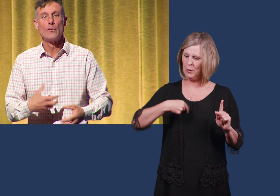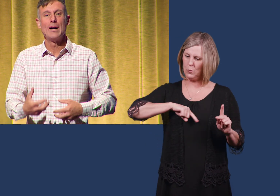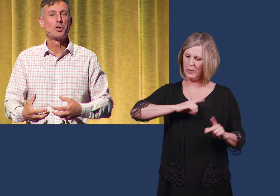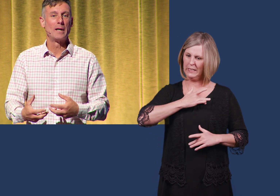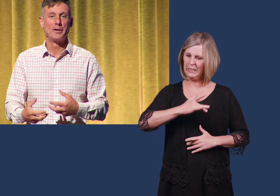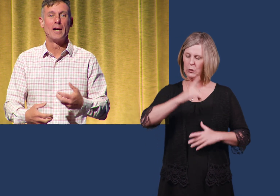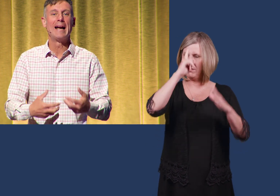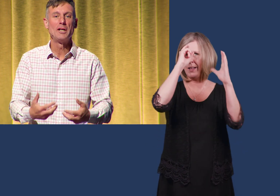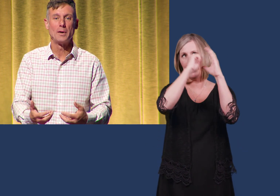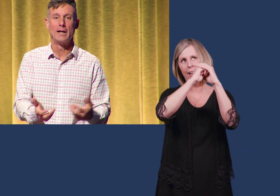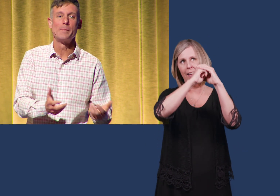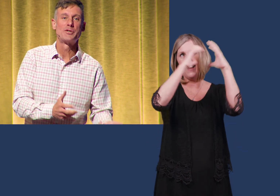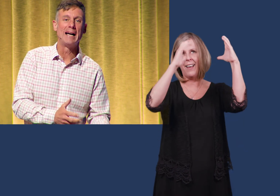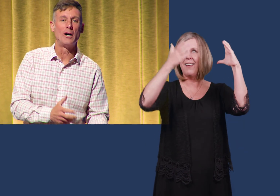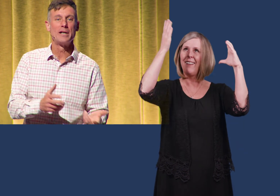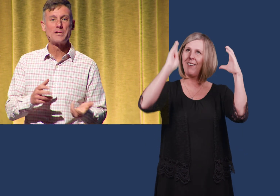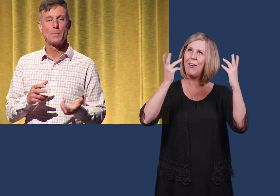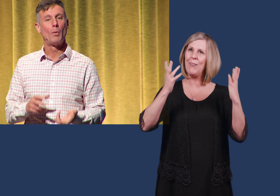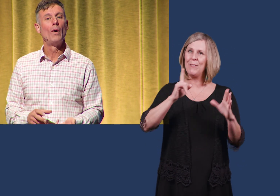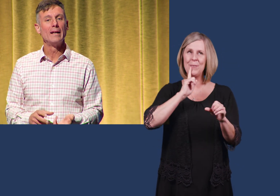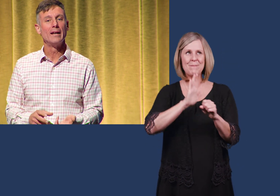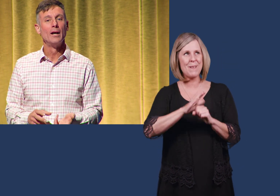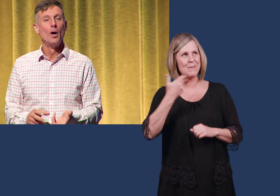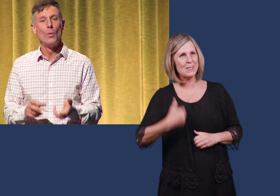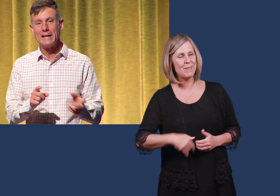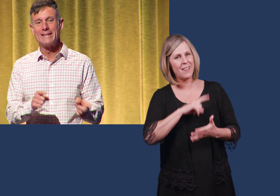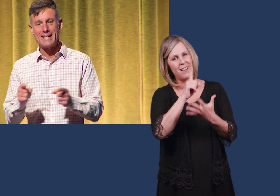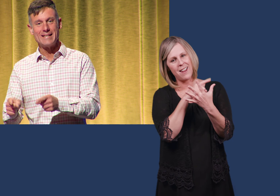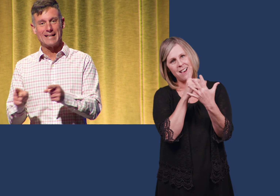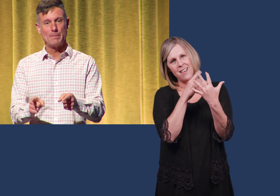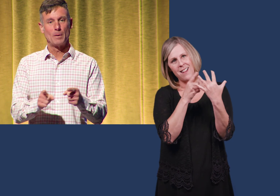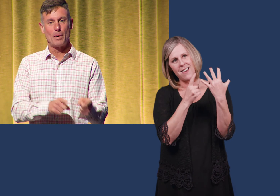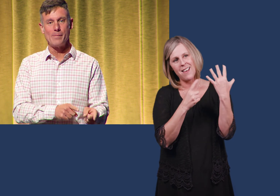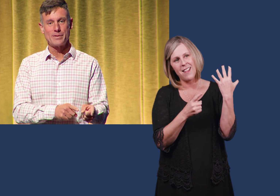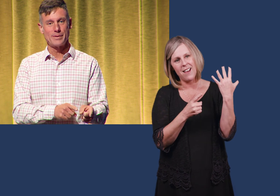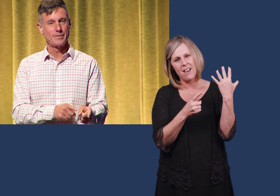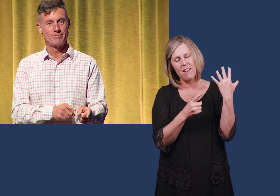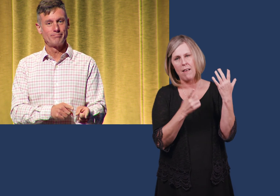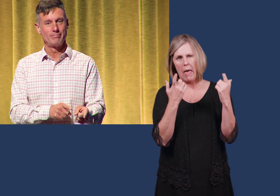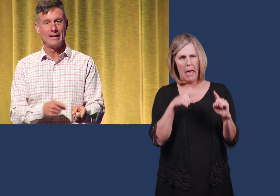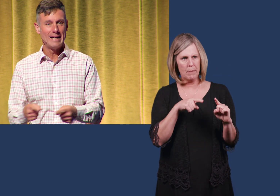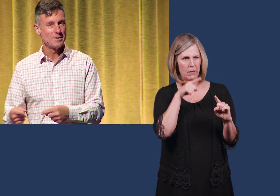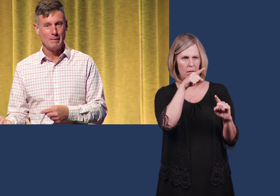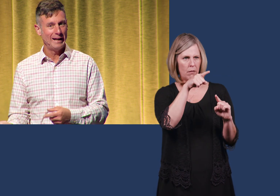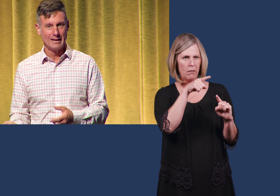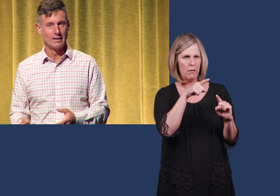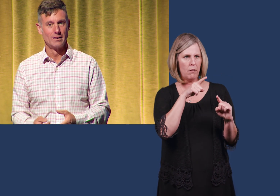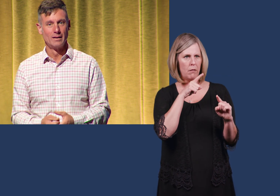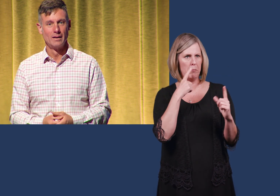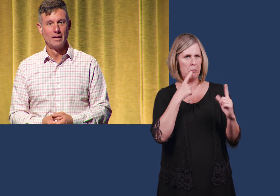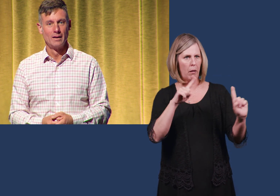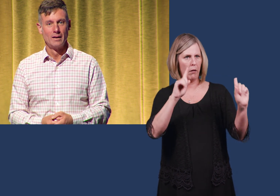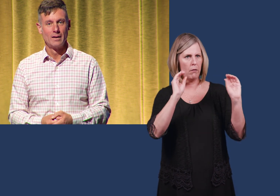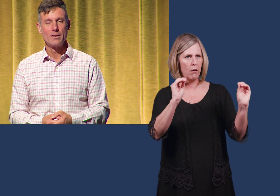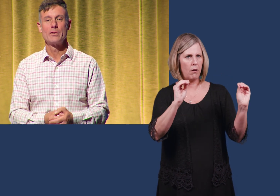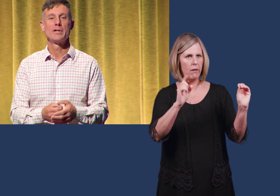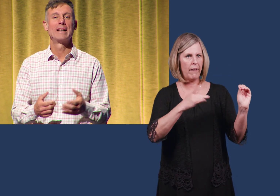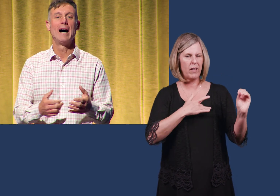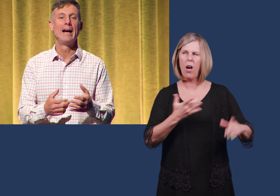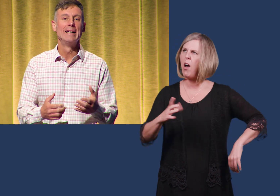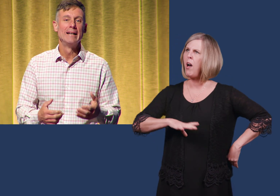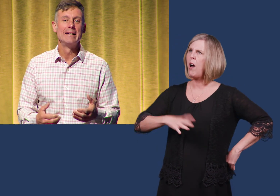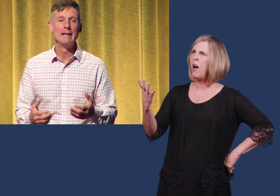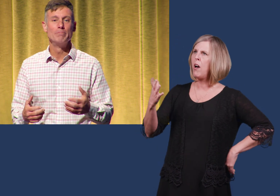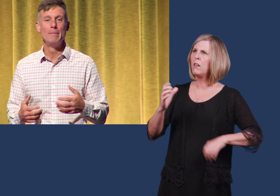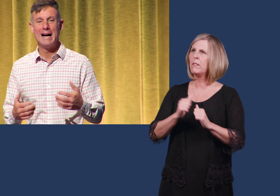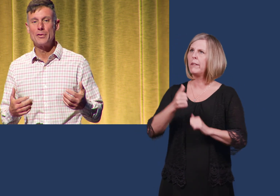get frustrated or angry or upset or disappointed when He doesn't keep the promises He hasn't made. There's a